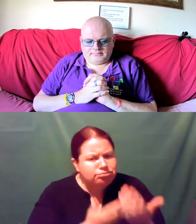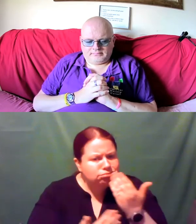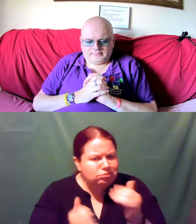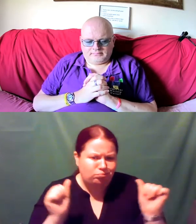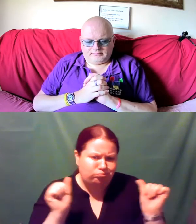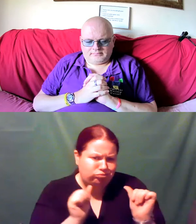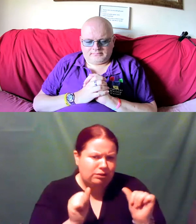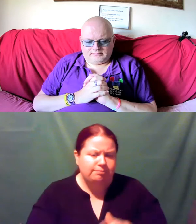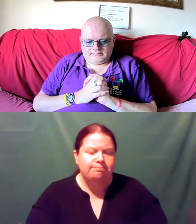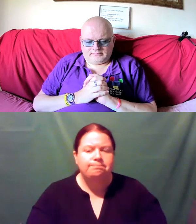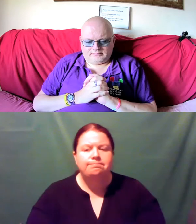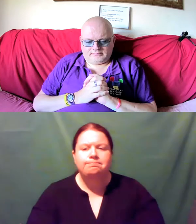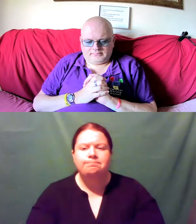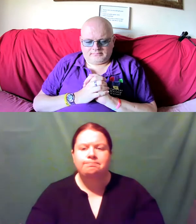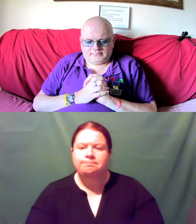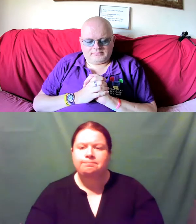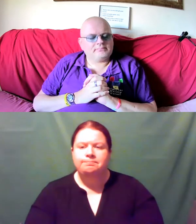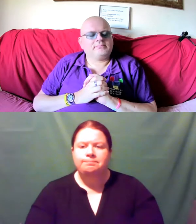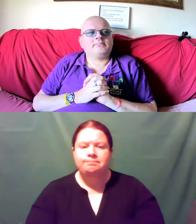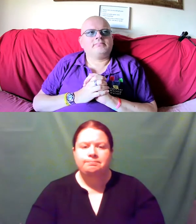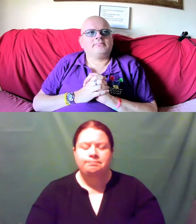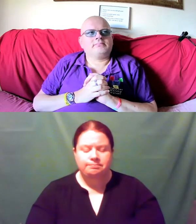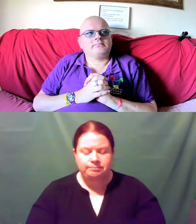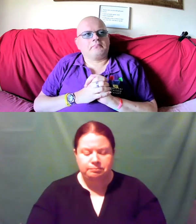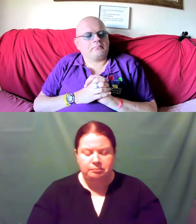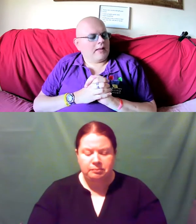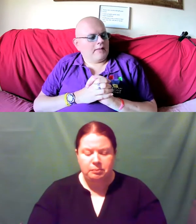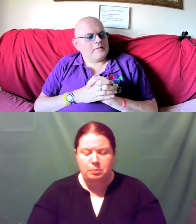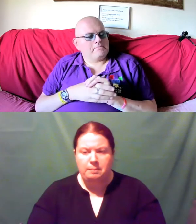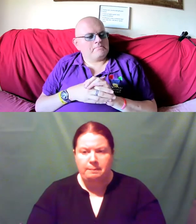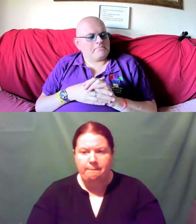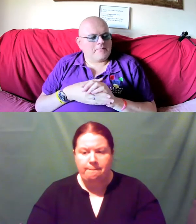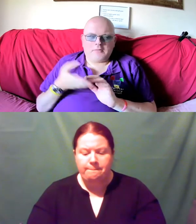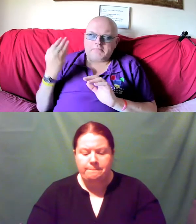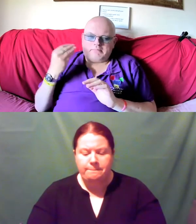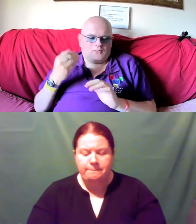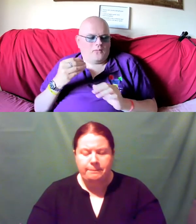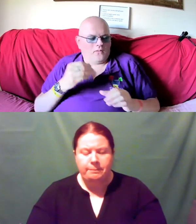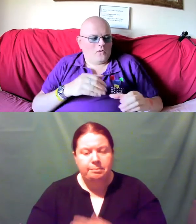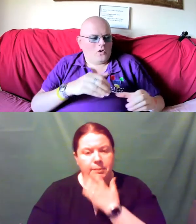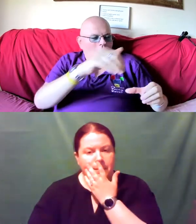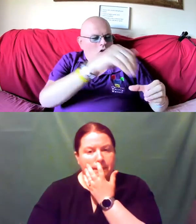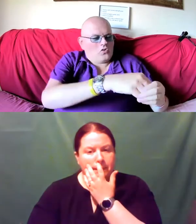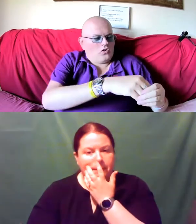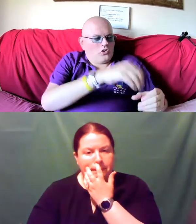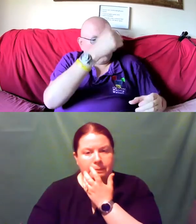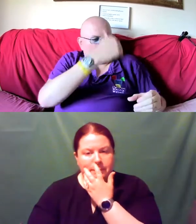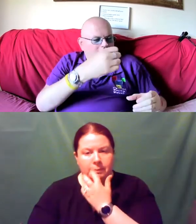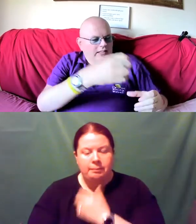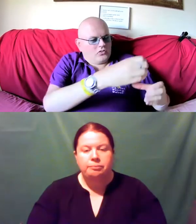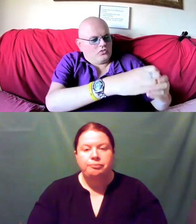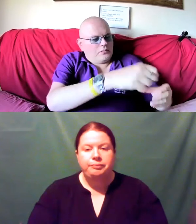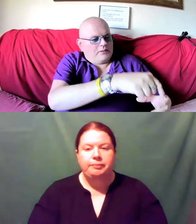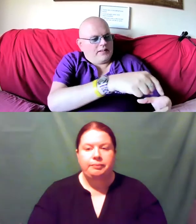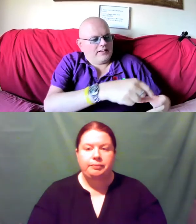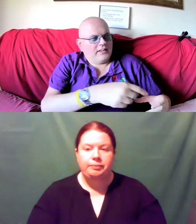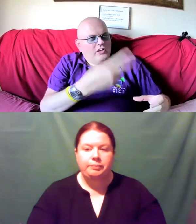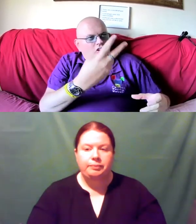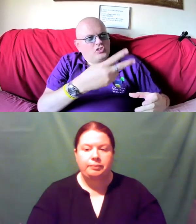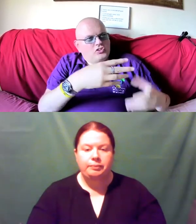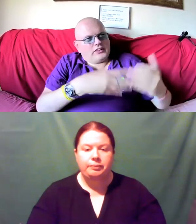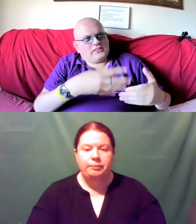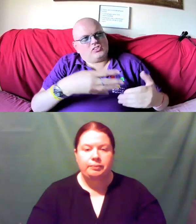Yep. So I mentioned earlier I was part of an LGBT Catholic group around about 2007, 2008, when I first